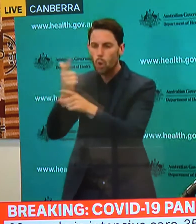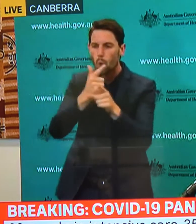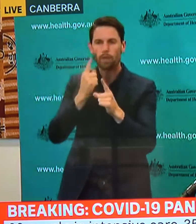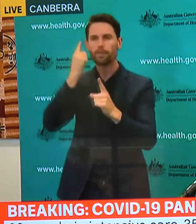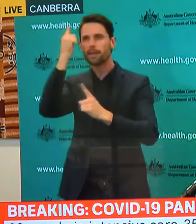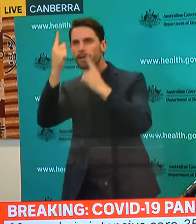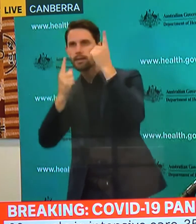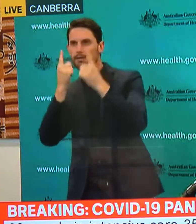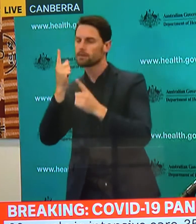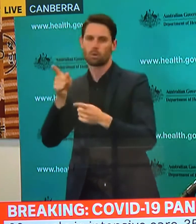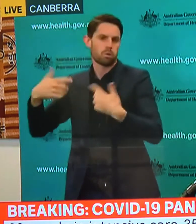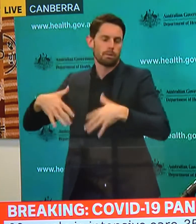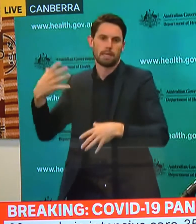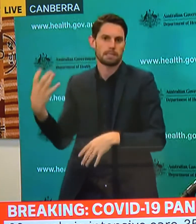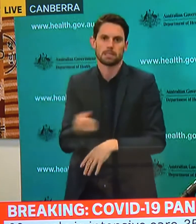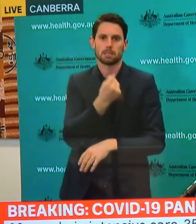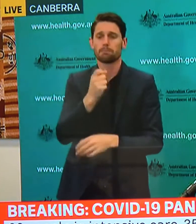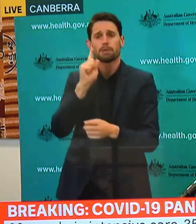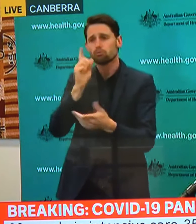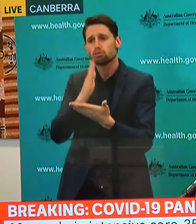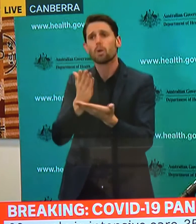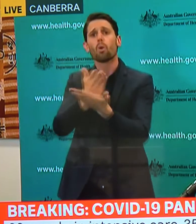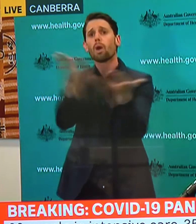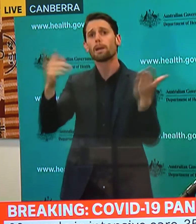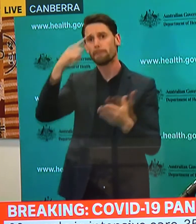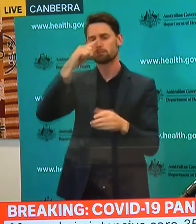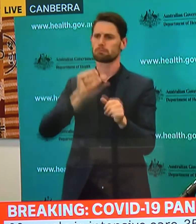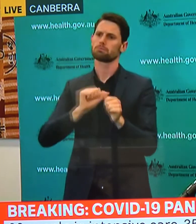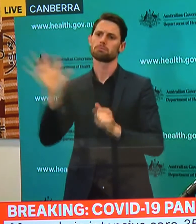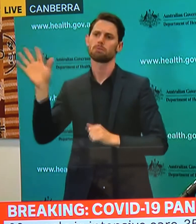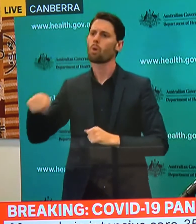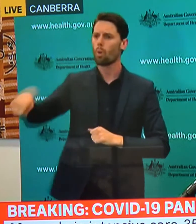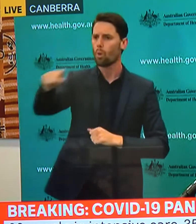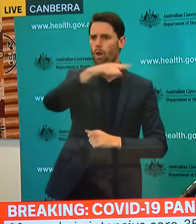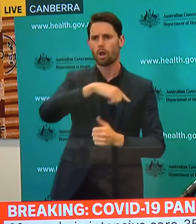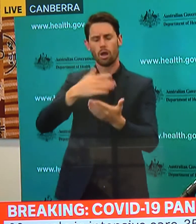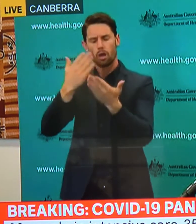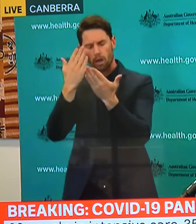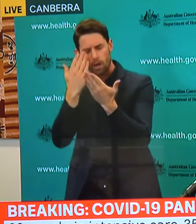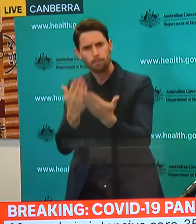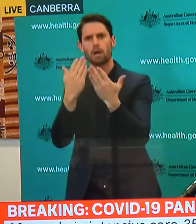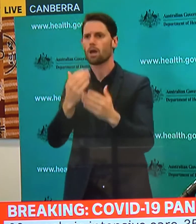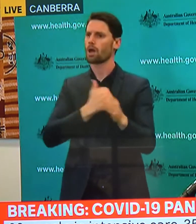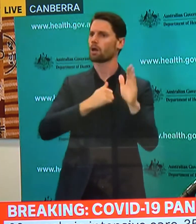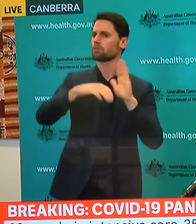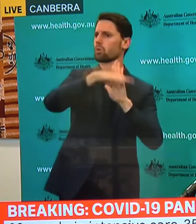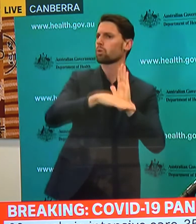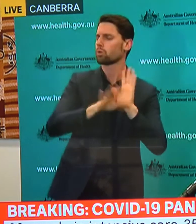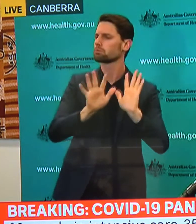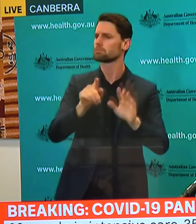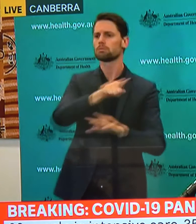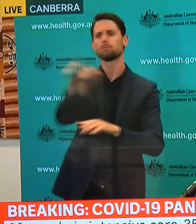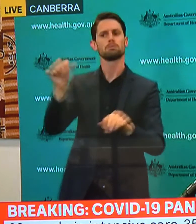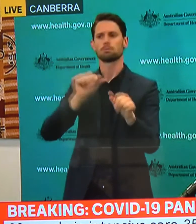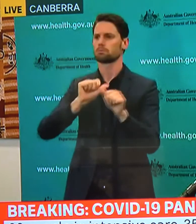so far extraordinarily willing and able to change the way that they've are living in Australia, and I